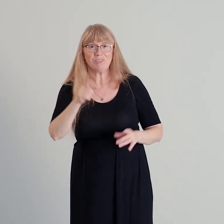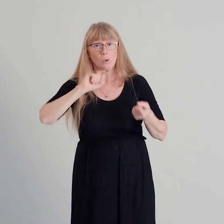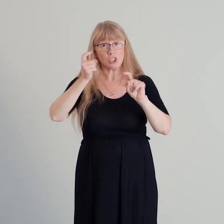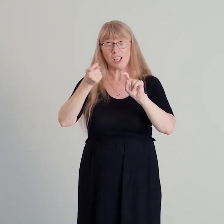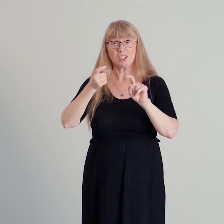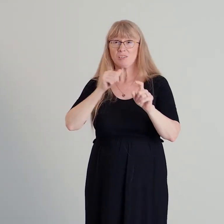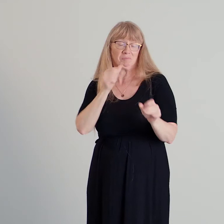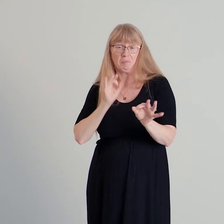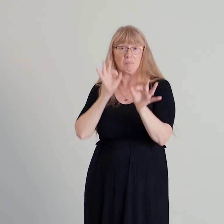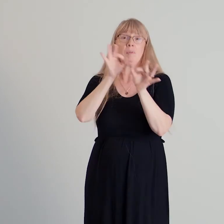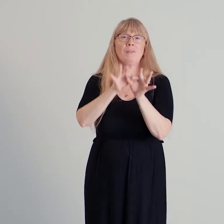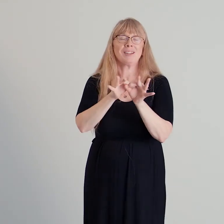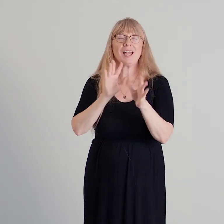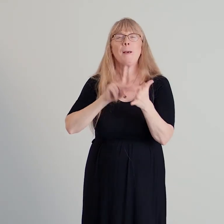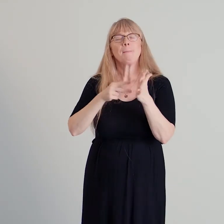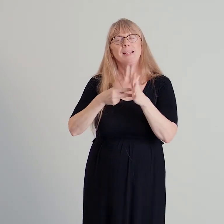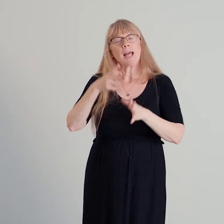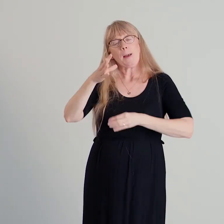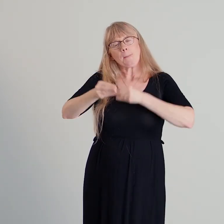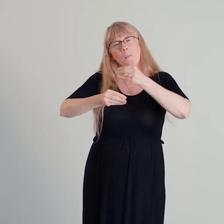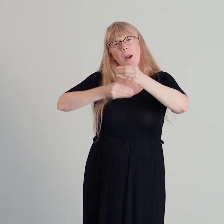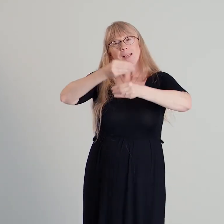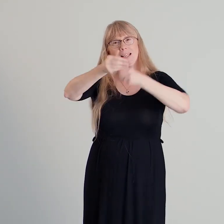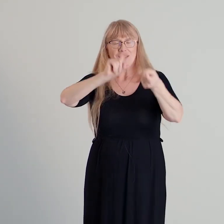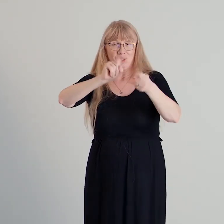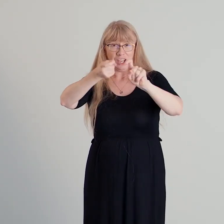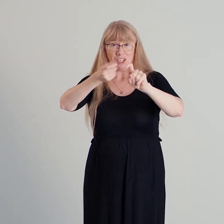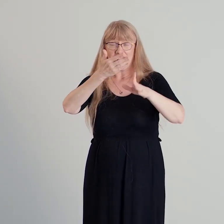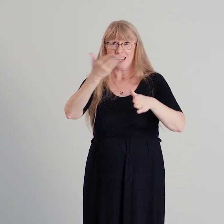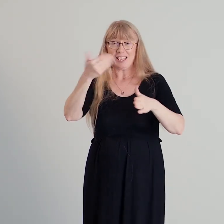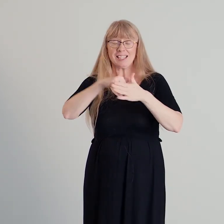become perfect. It means that we're in the process of changing, that things in our